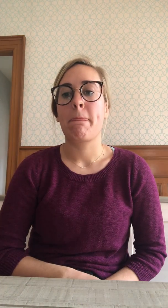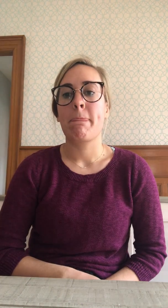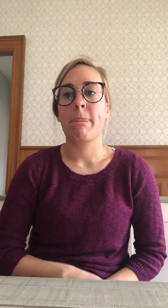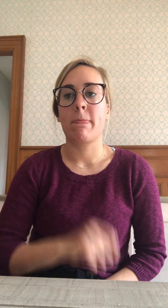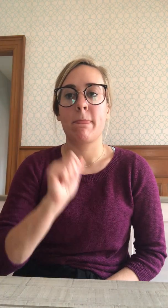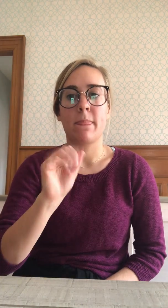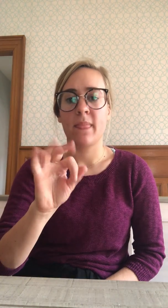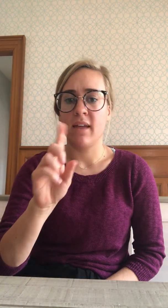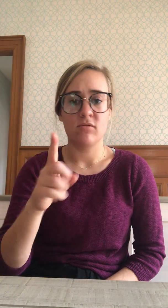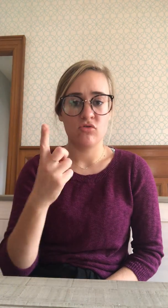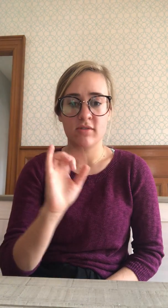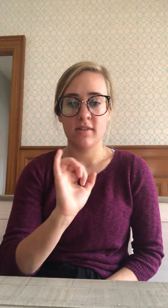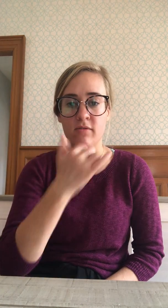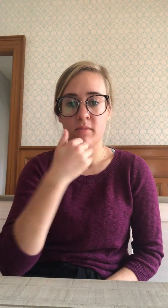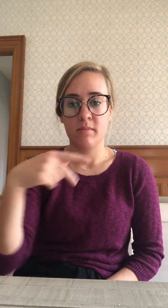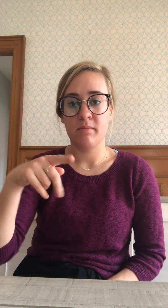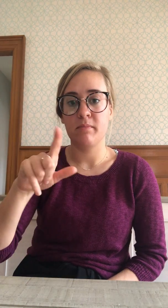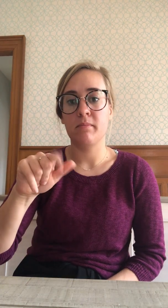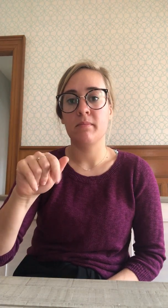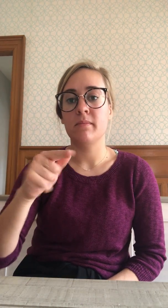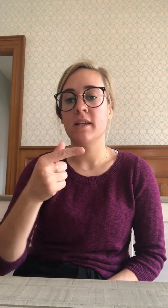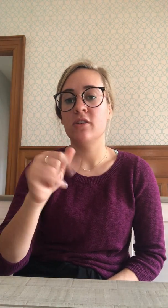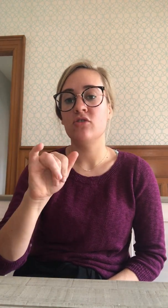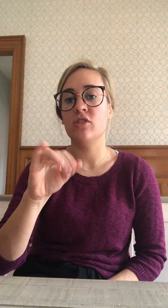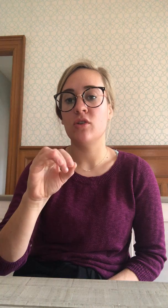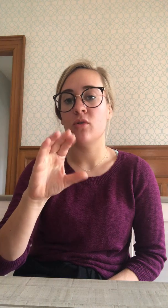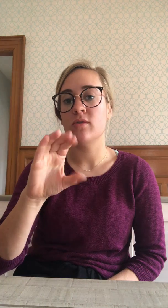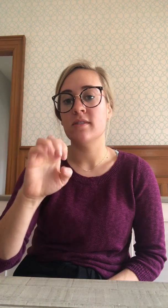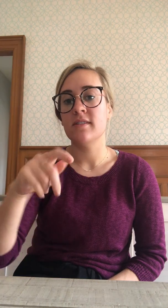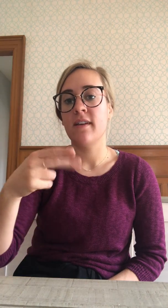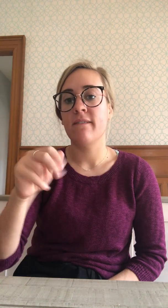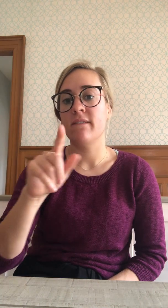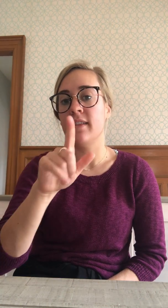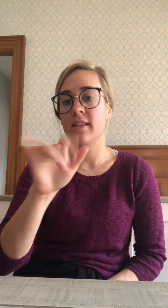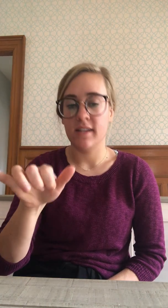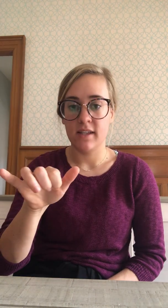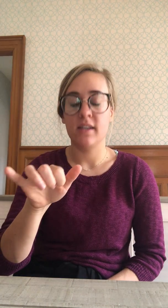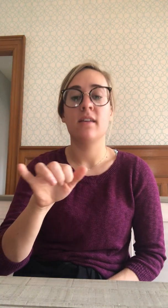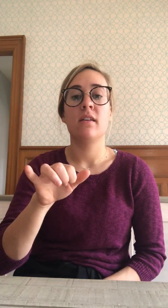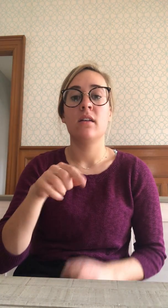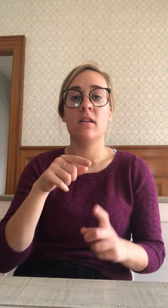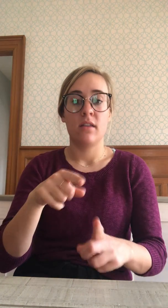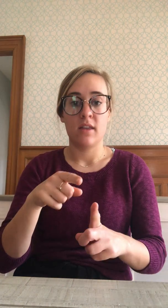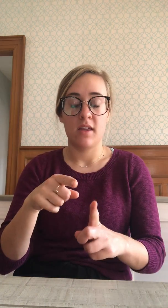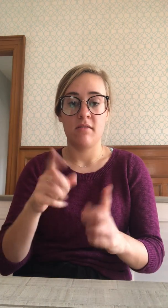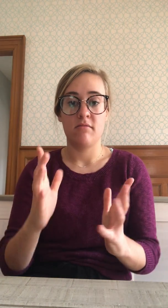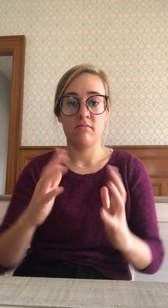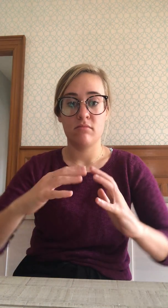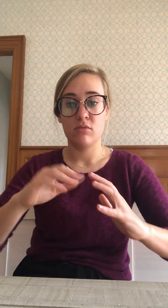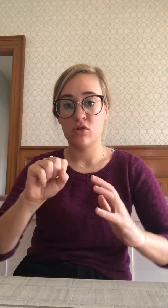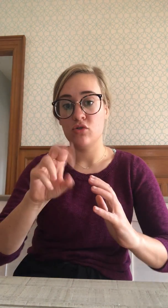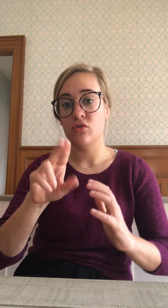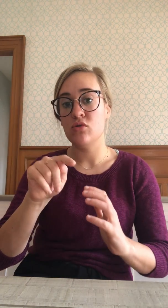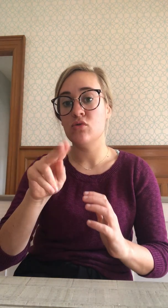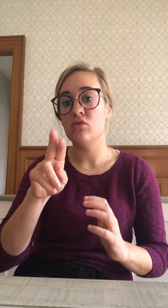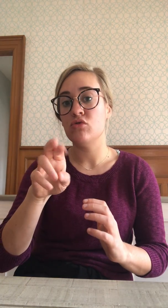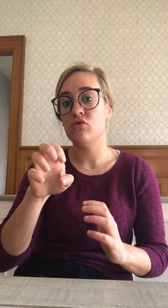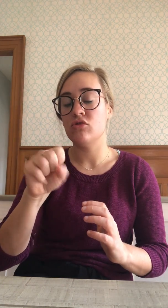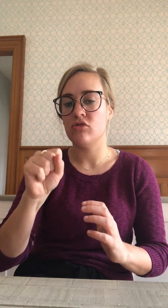deformational plagiocephaly, the sutures are normal, so the treatment is some helmet molding. And if you've ever seen the infants wearing the helmets, that's the